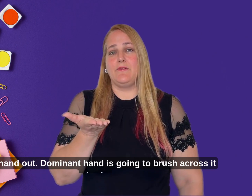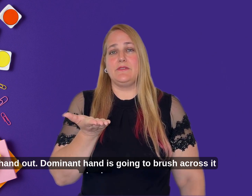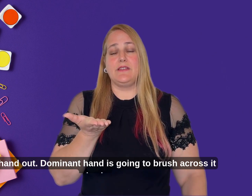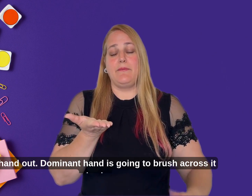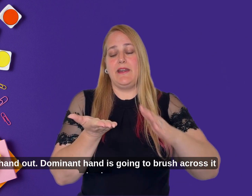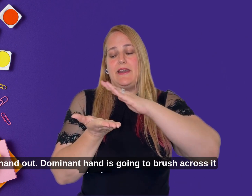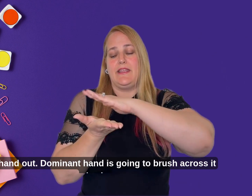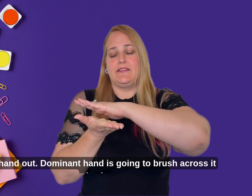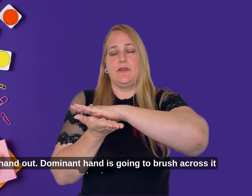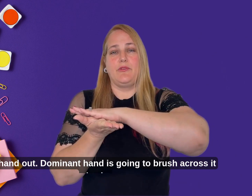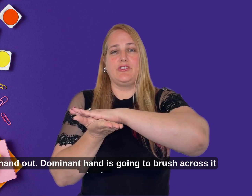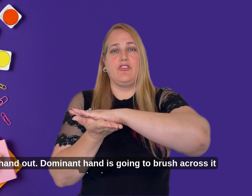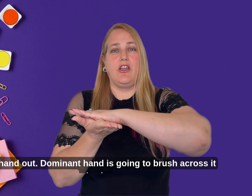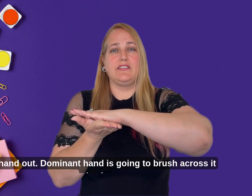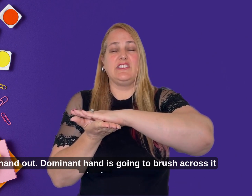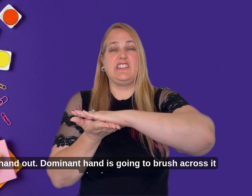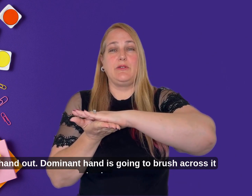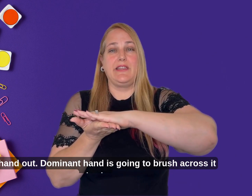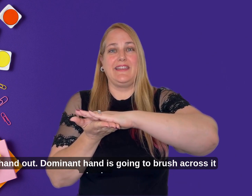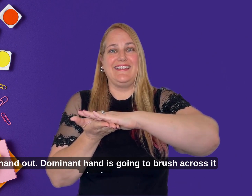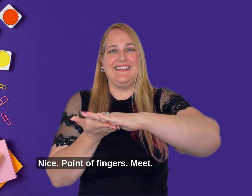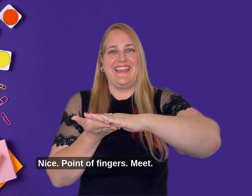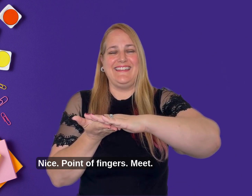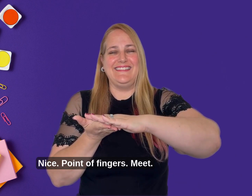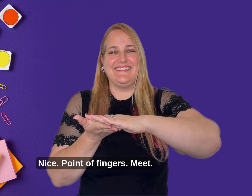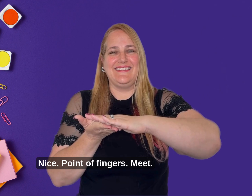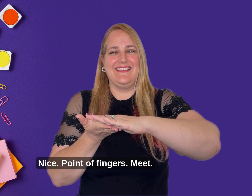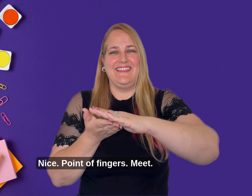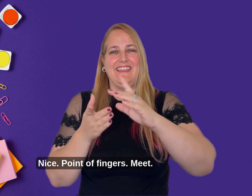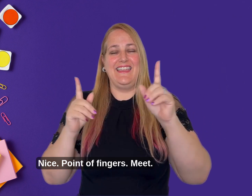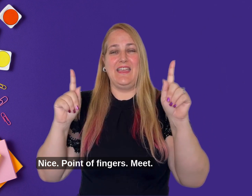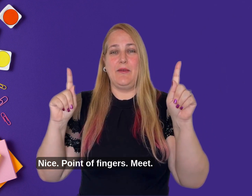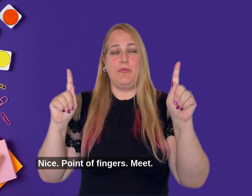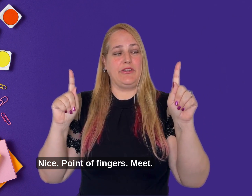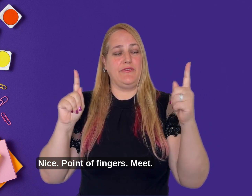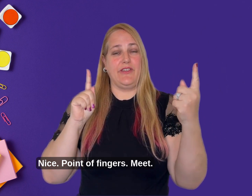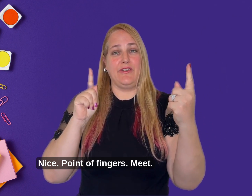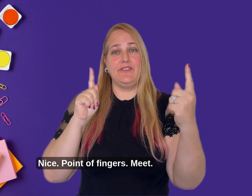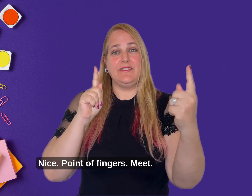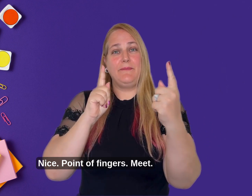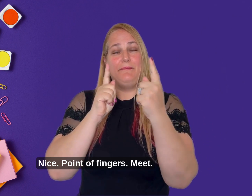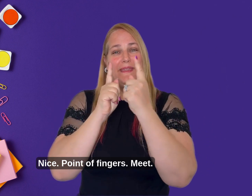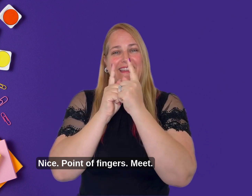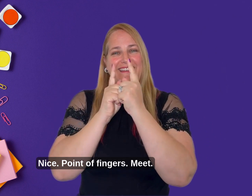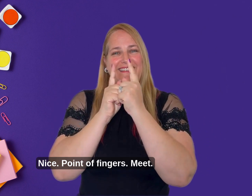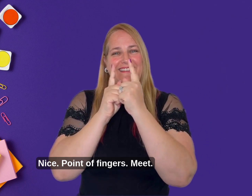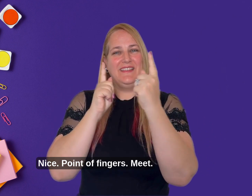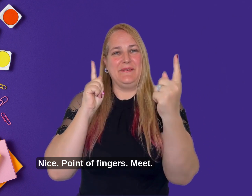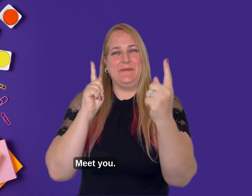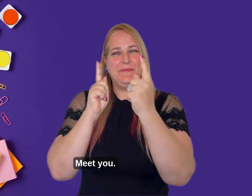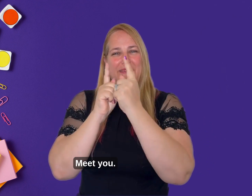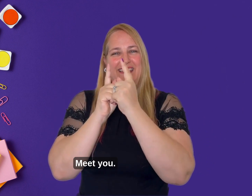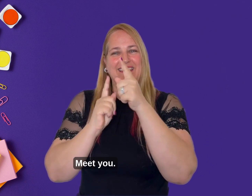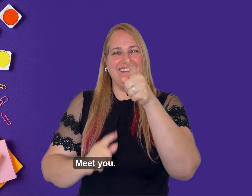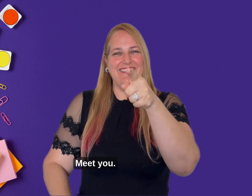out, dominant hand's going to brush across it slowly. Nice. Pointer fingers, meet